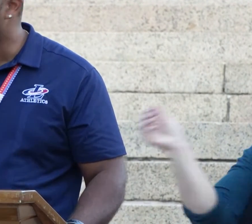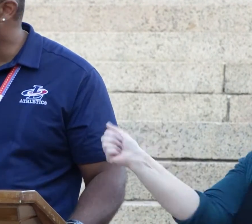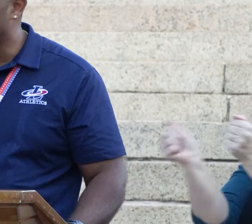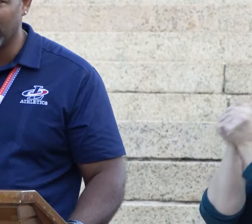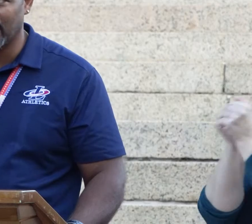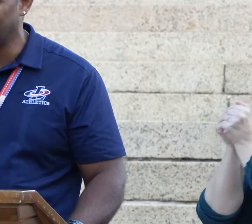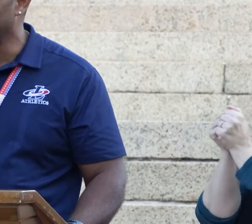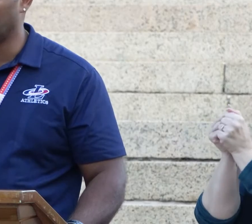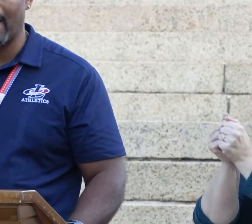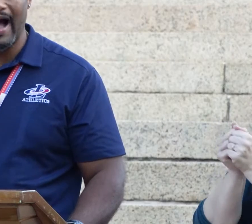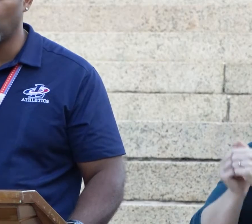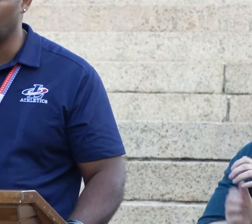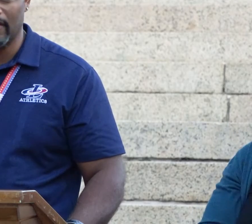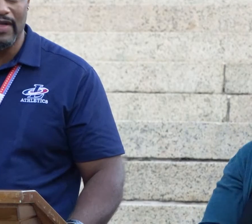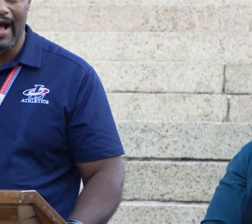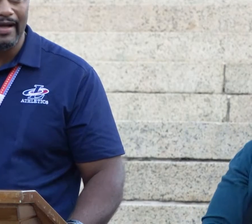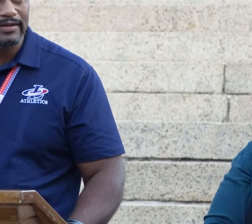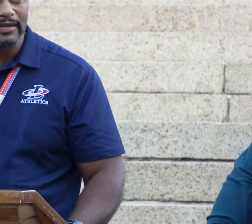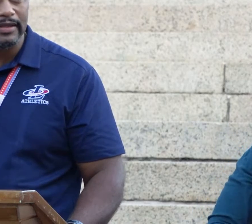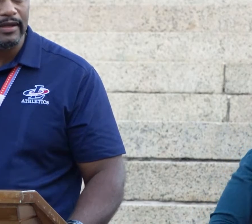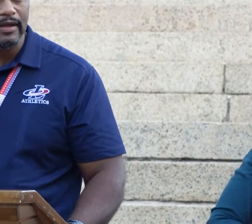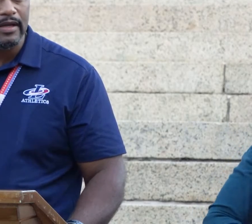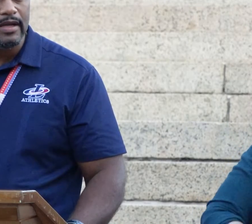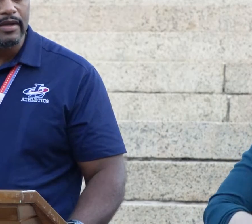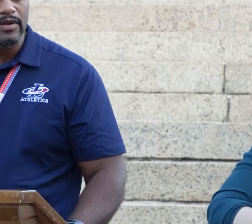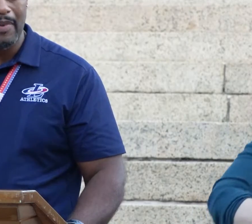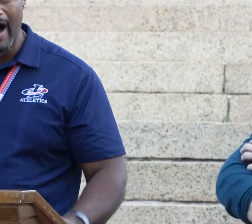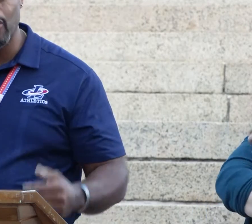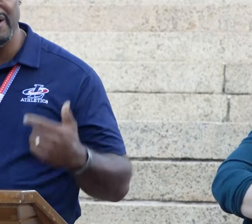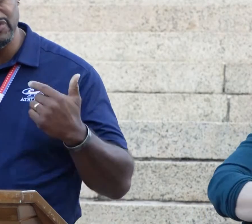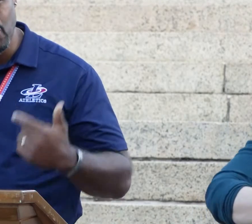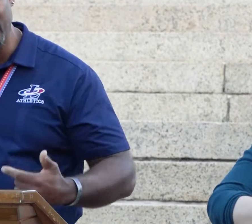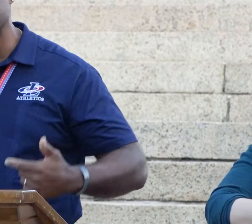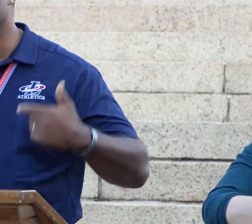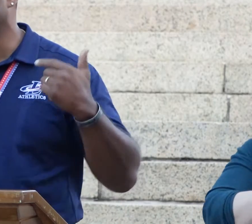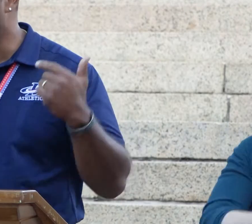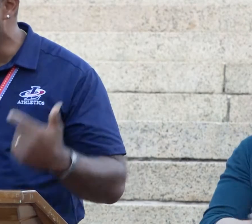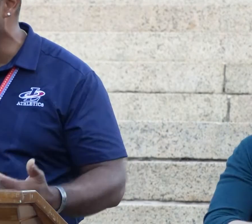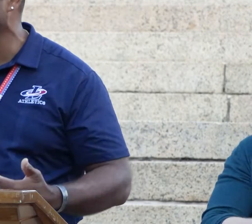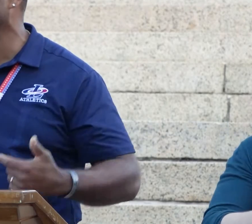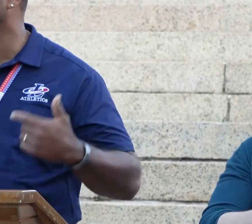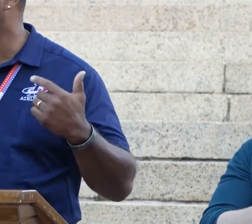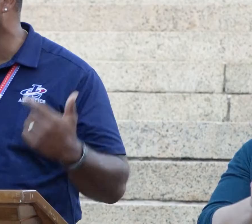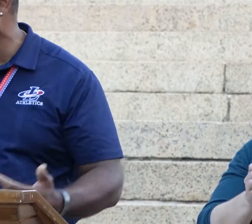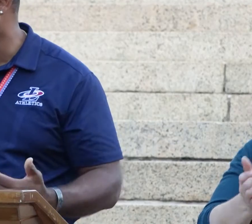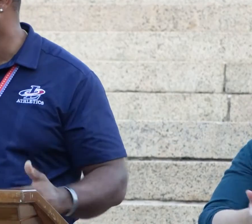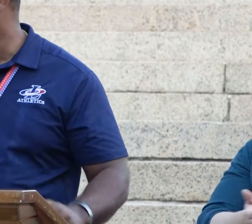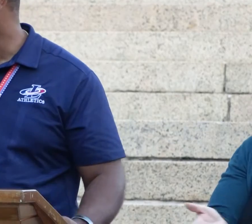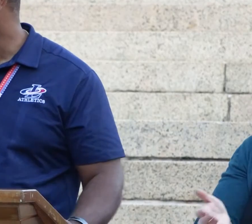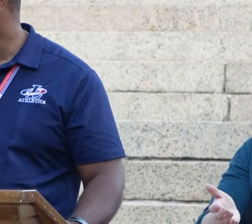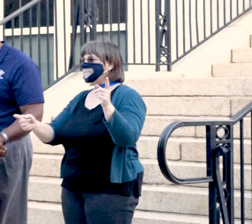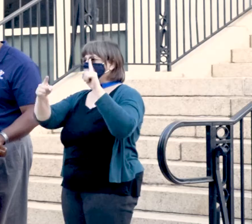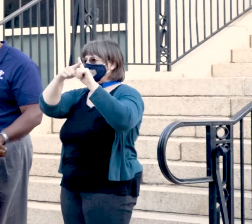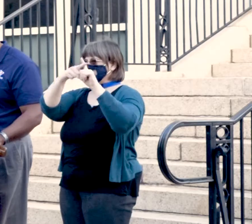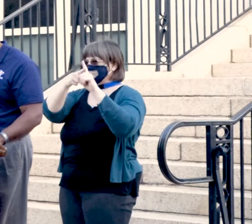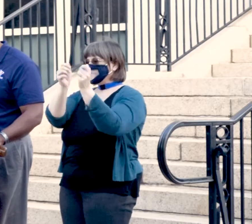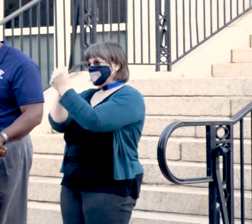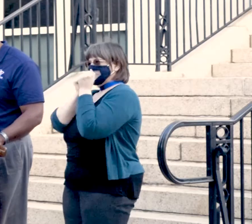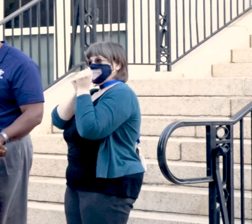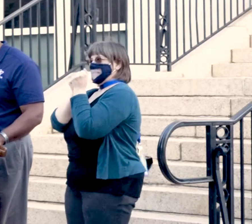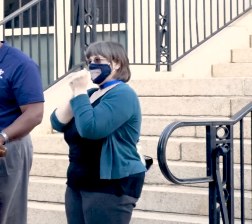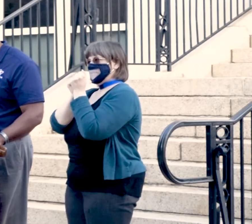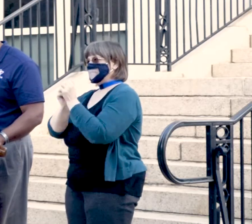I don't want you to forget the power of that. The power of doing something positive together.